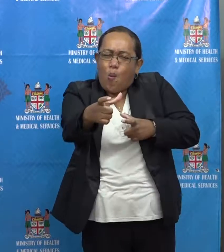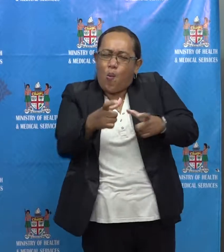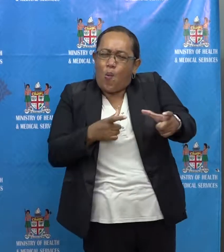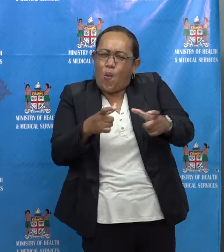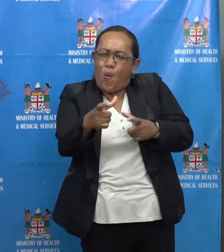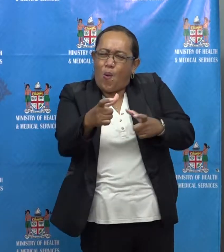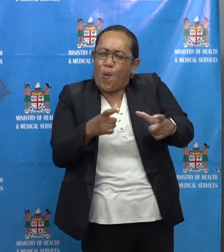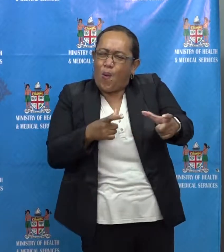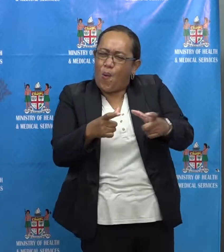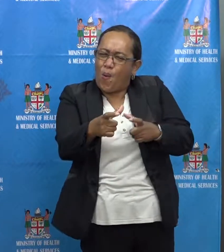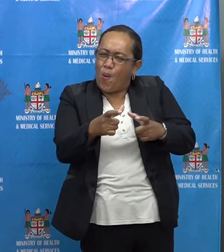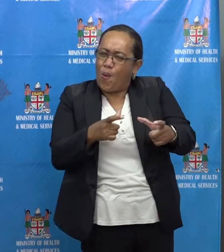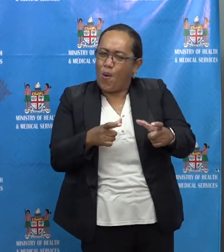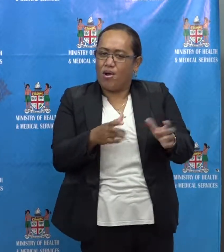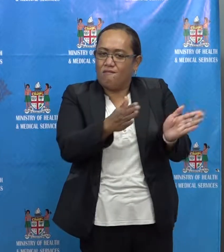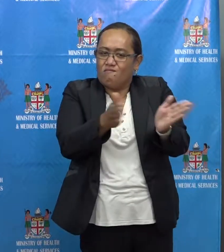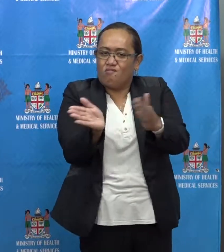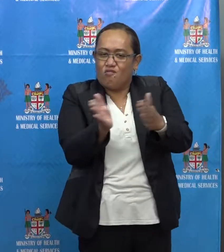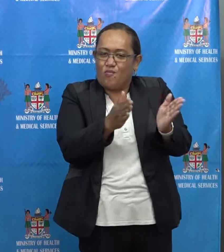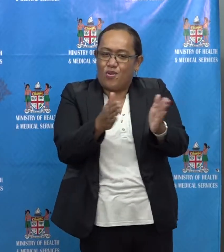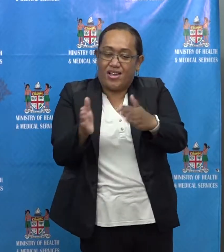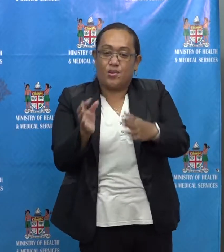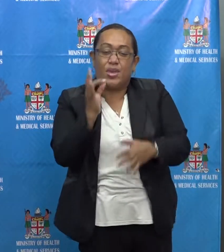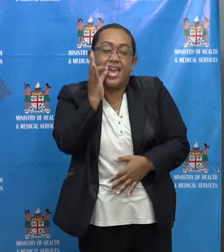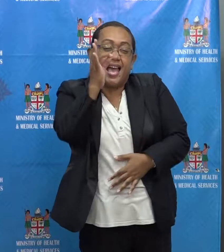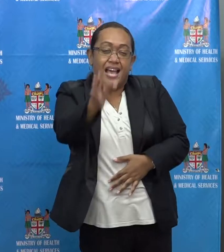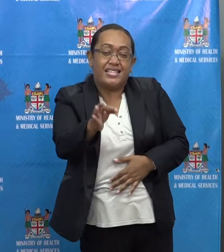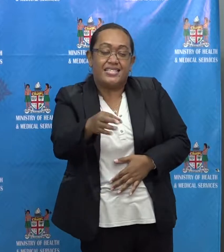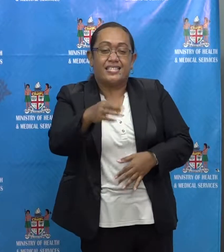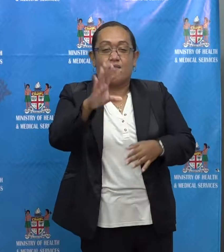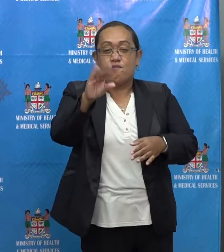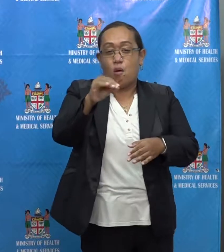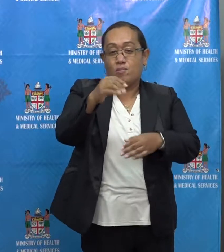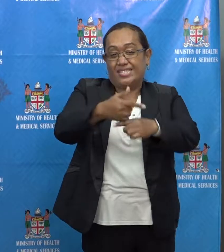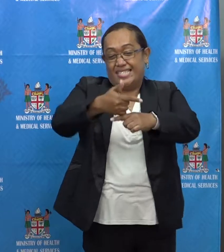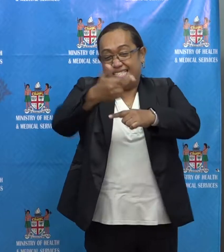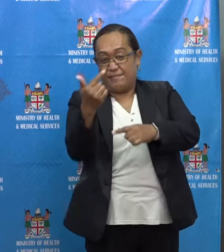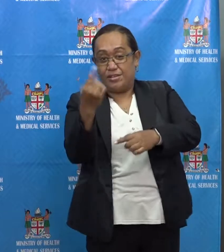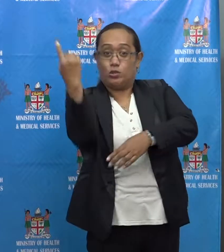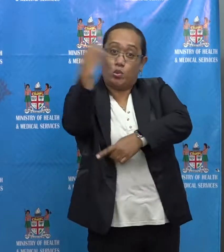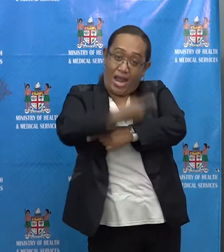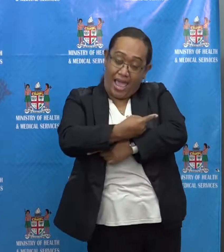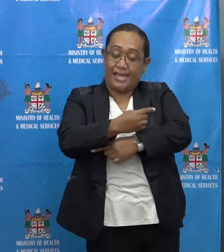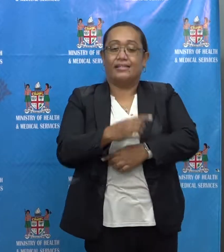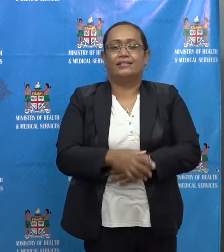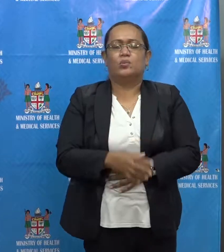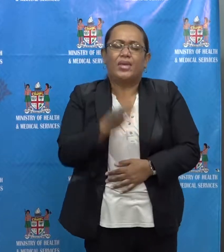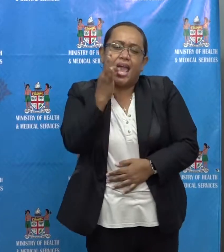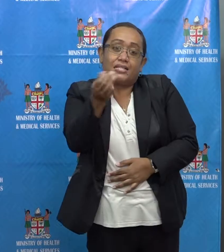hours from 7 p.m. tonight until 11 p.m. on Sunday evening.